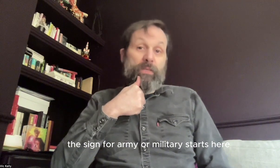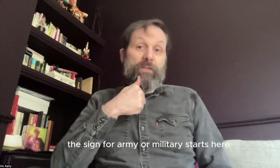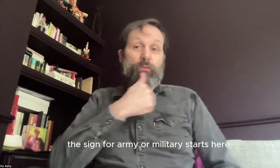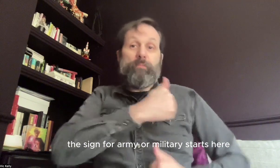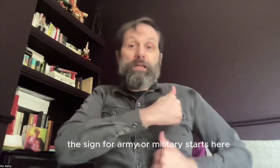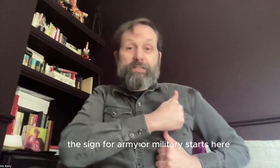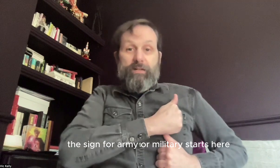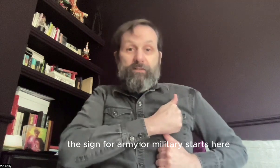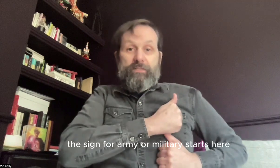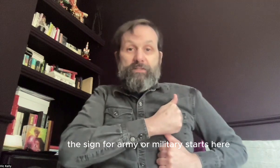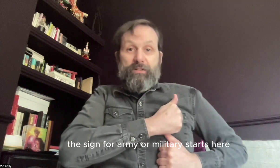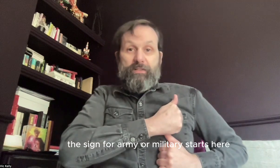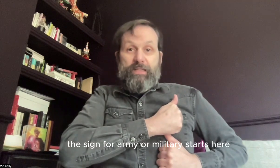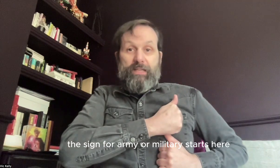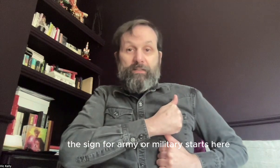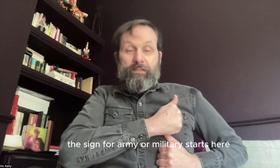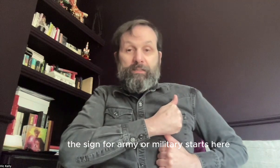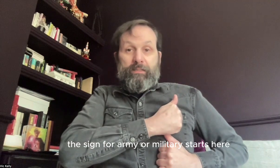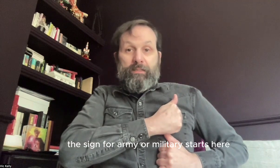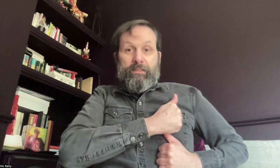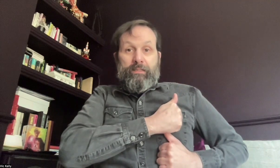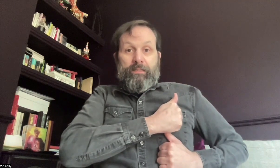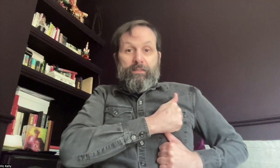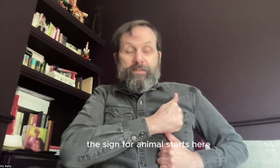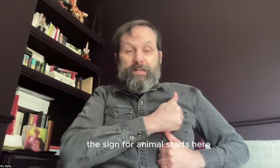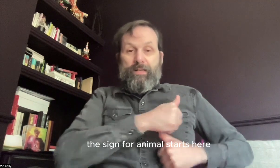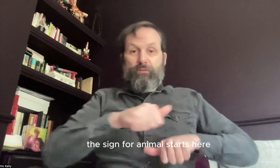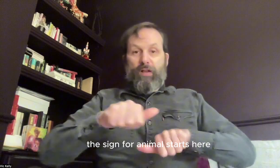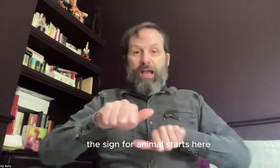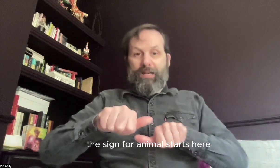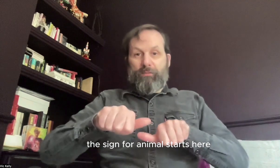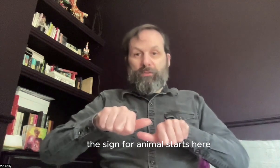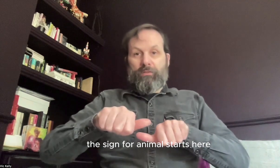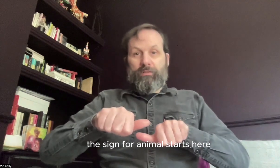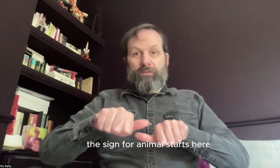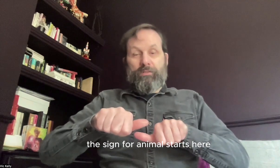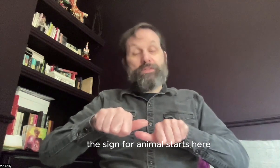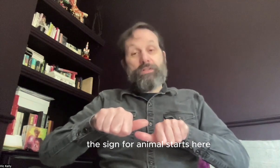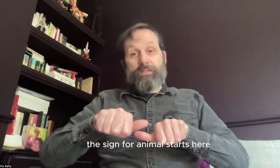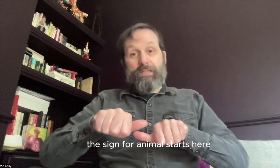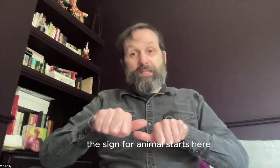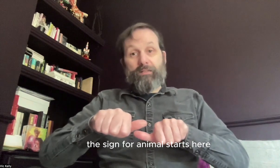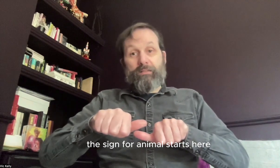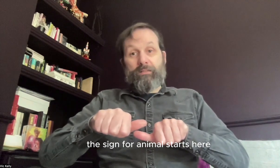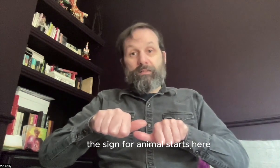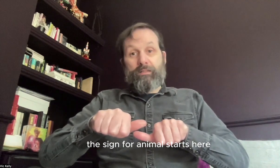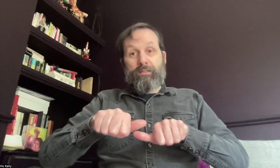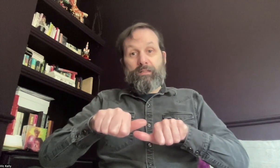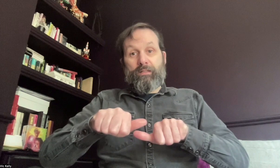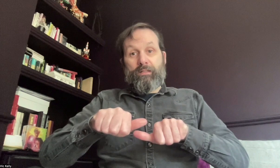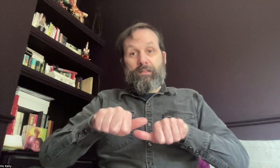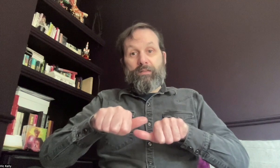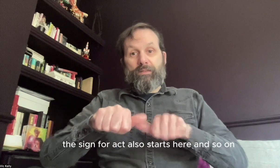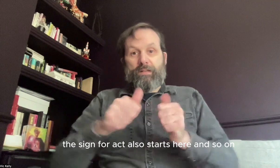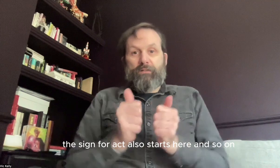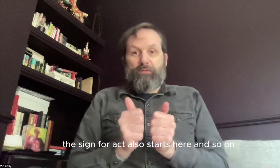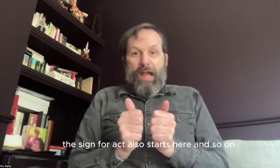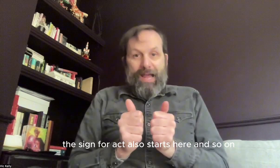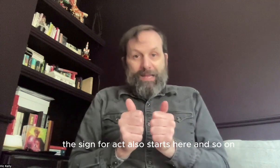army or military starts here. The sign for animal starts here. The sign for